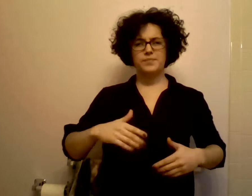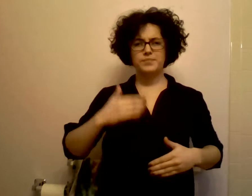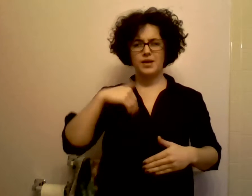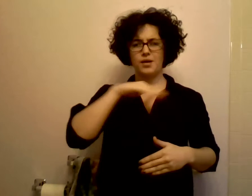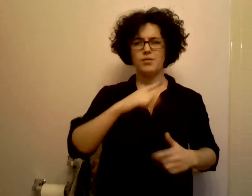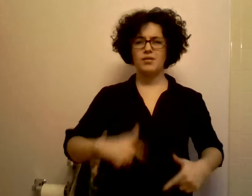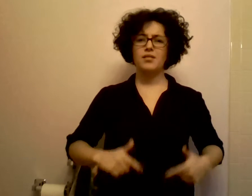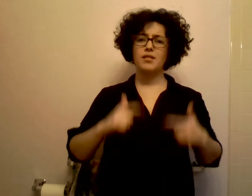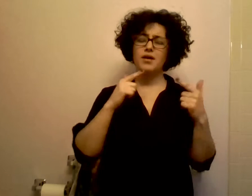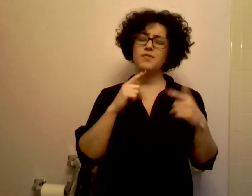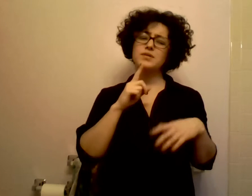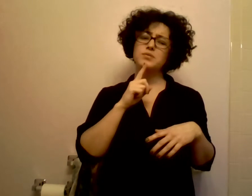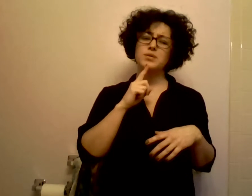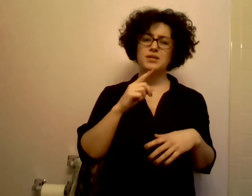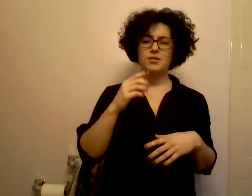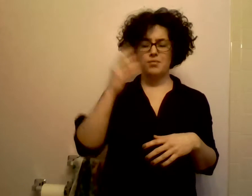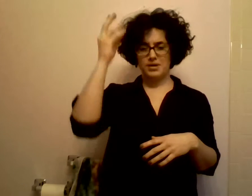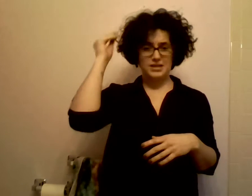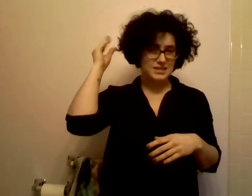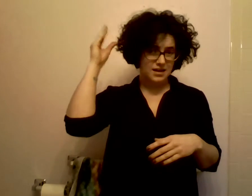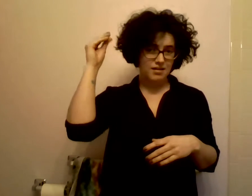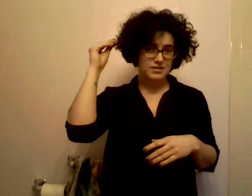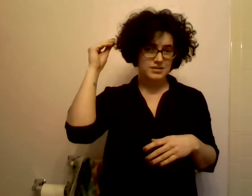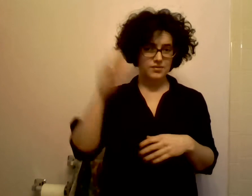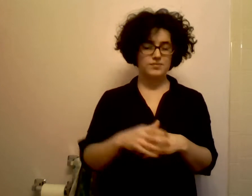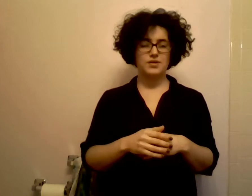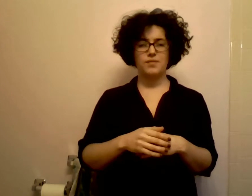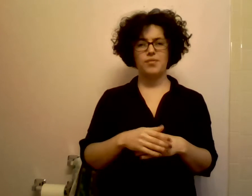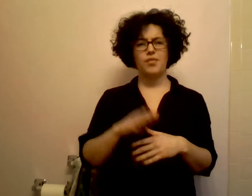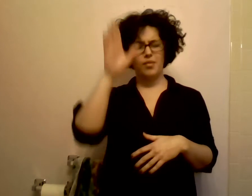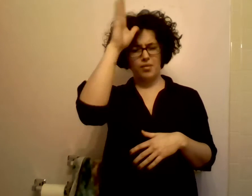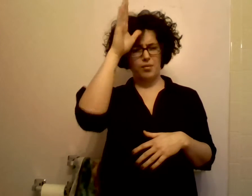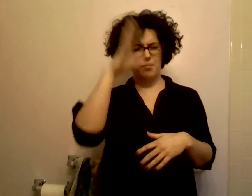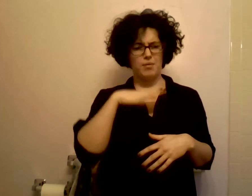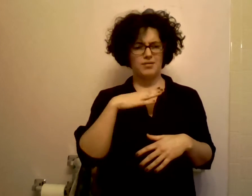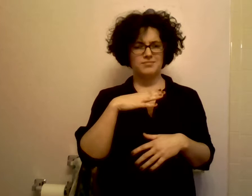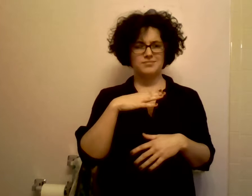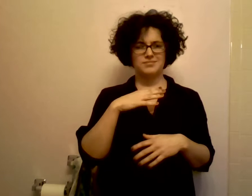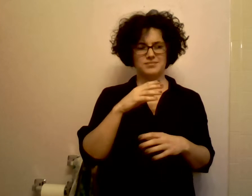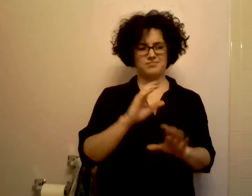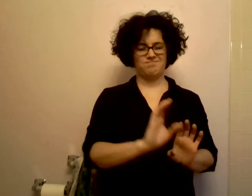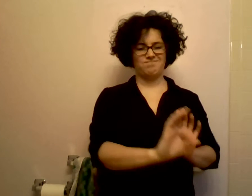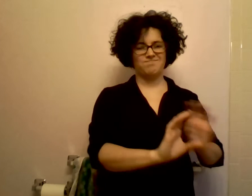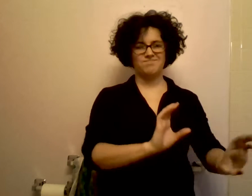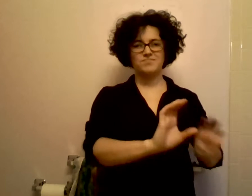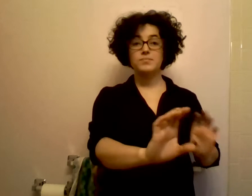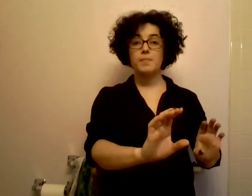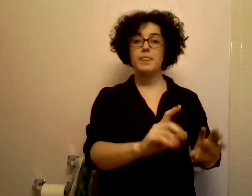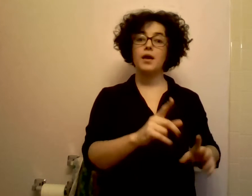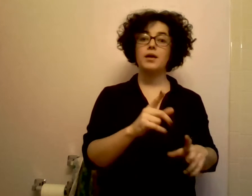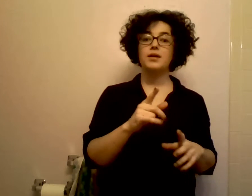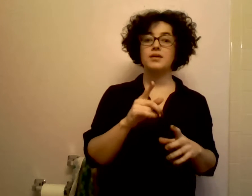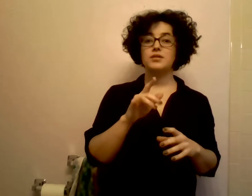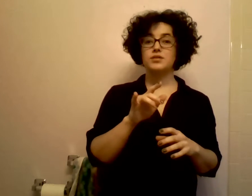ourselves. You see, the man laying bricks performs the very same task as the man who is building